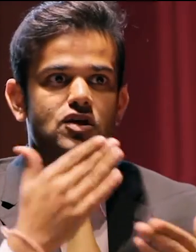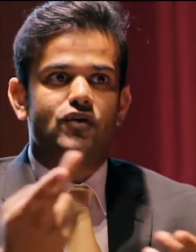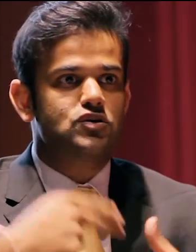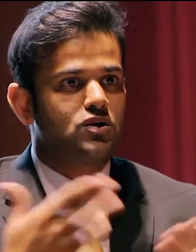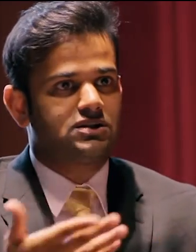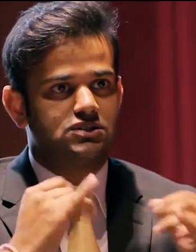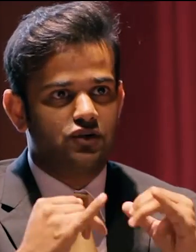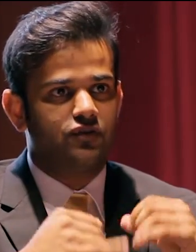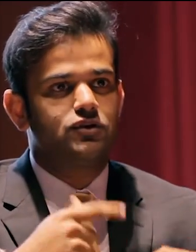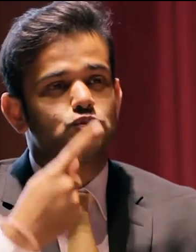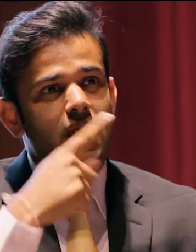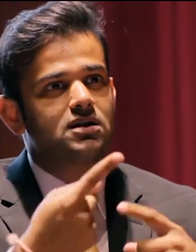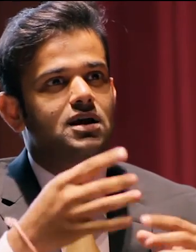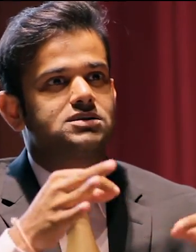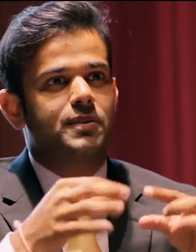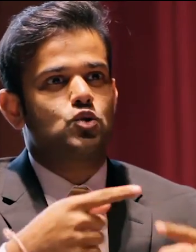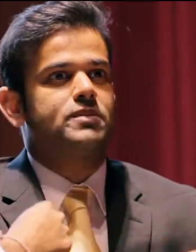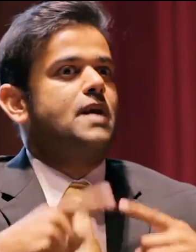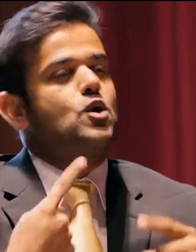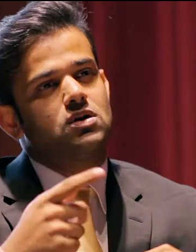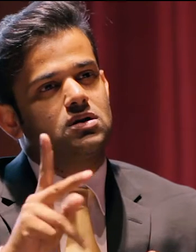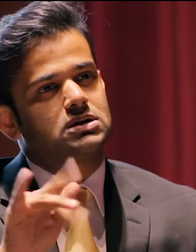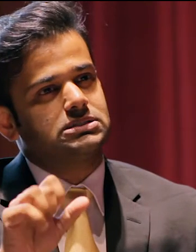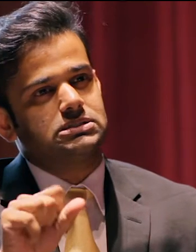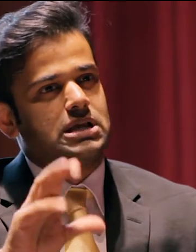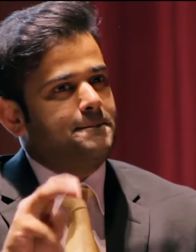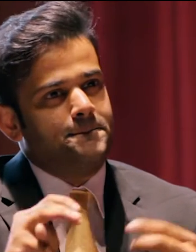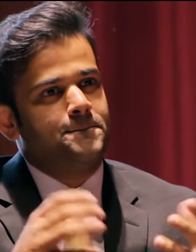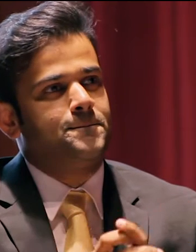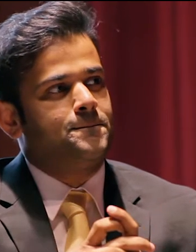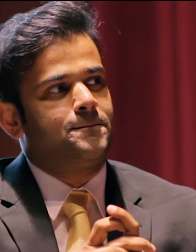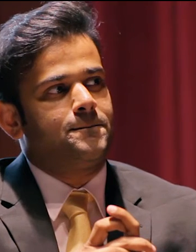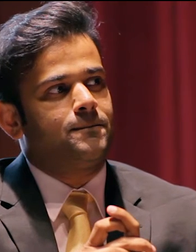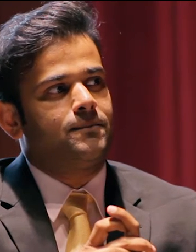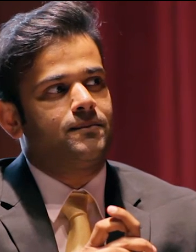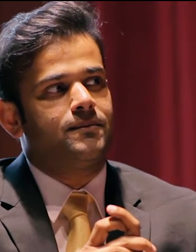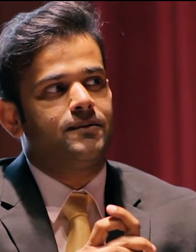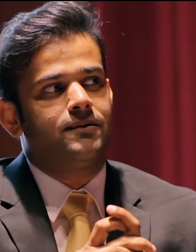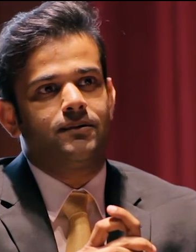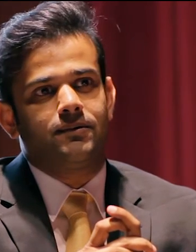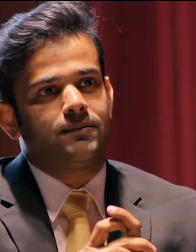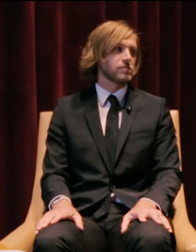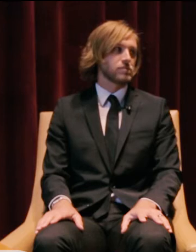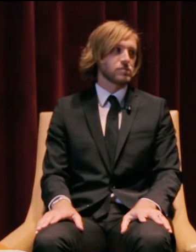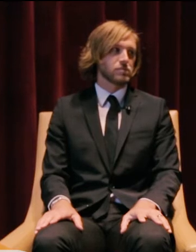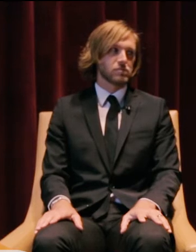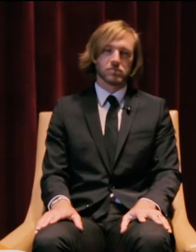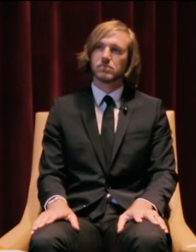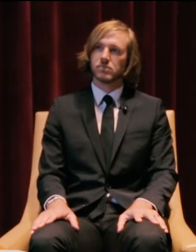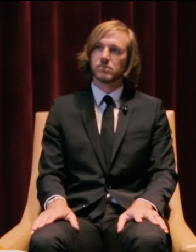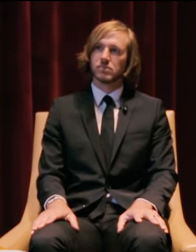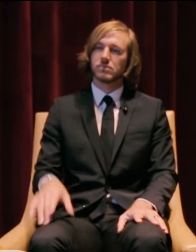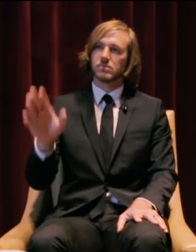So, Mr. Dana, thank you for joining us. Do you mind talking about KissCam and how it started? Well,